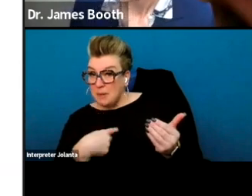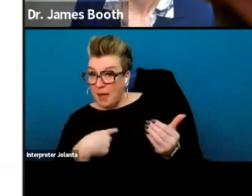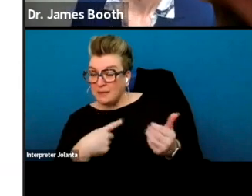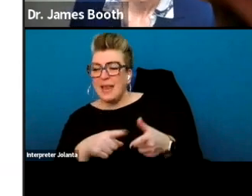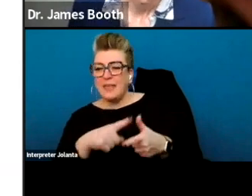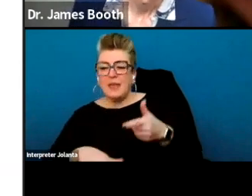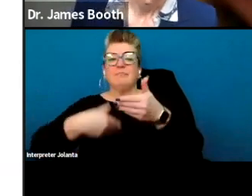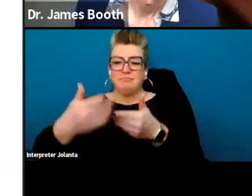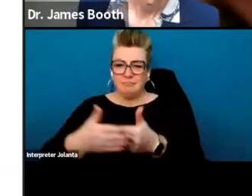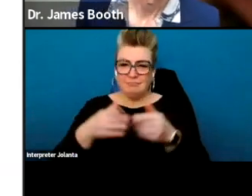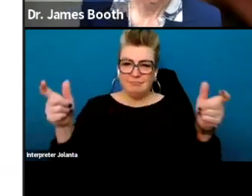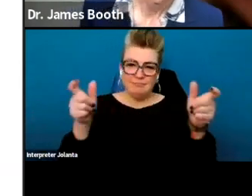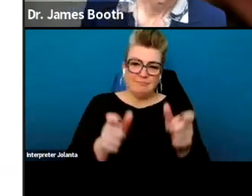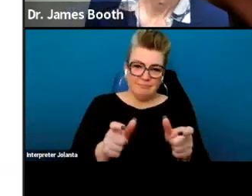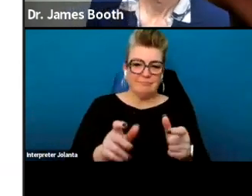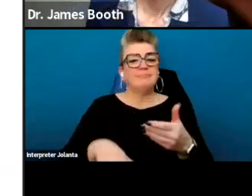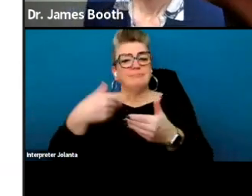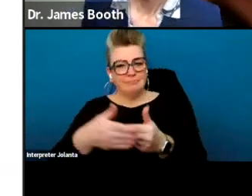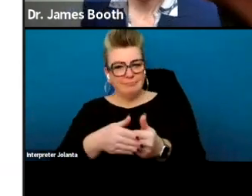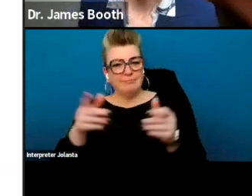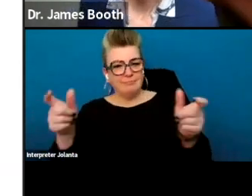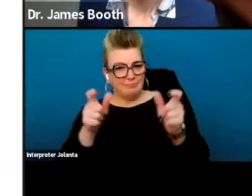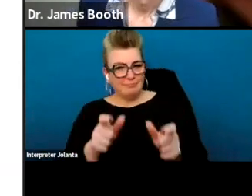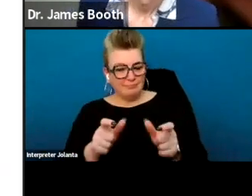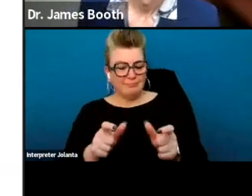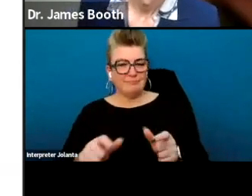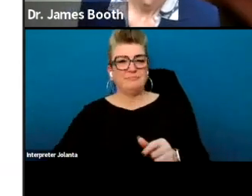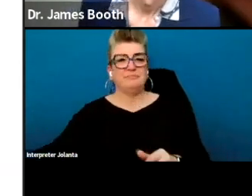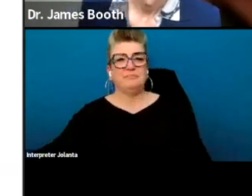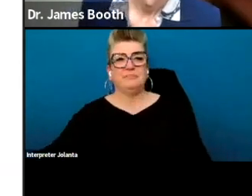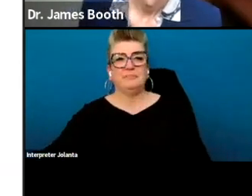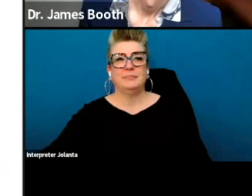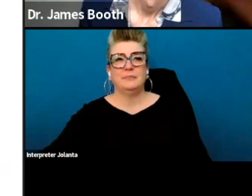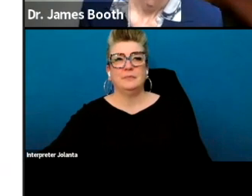before the beginning of the next trial.